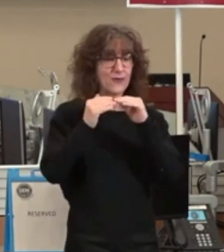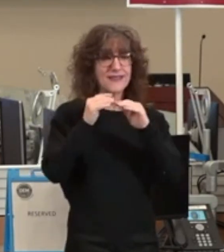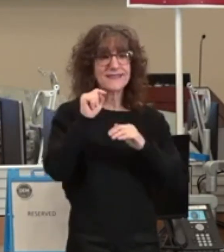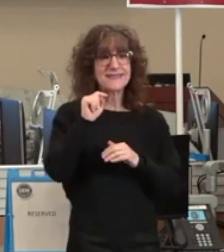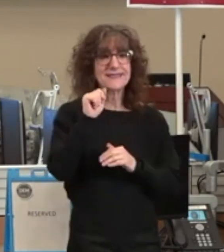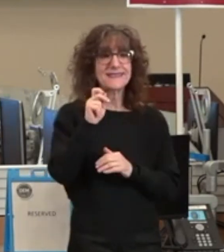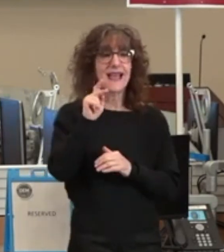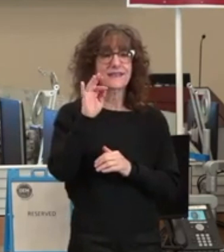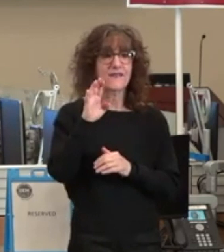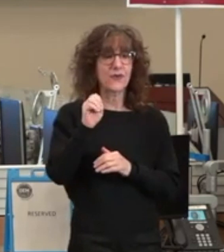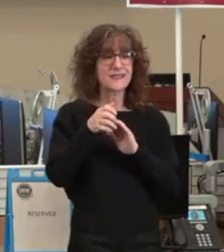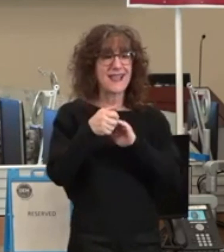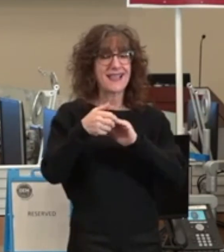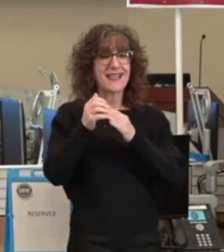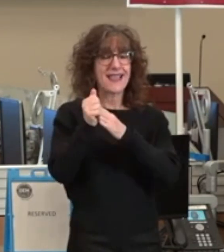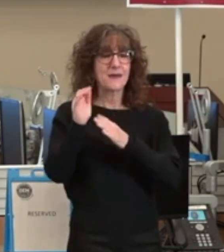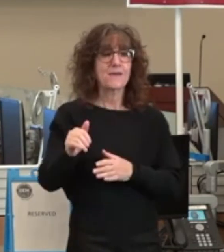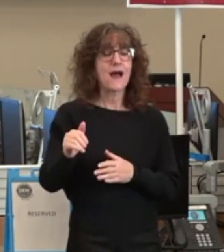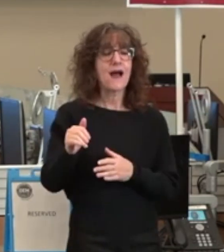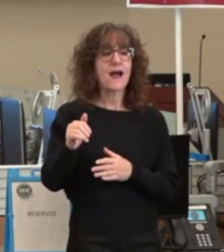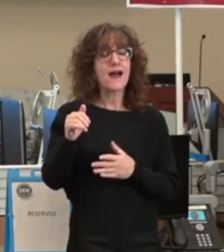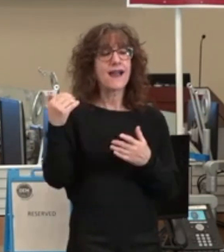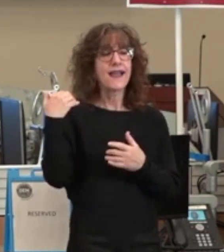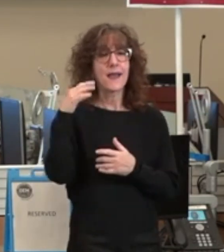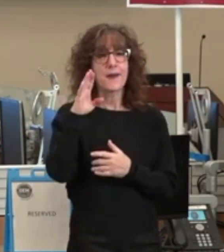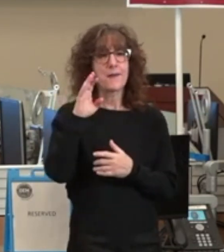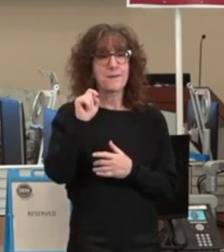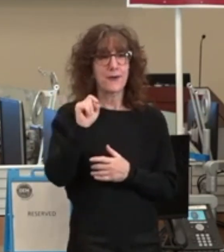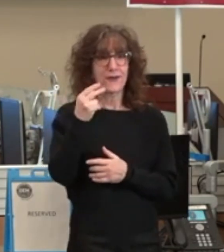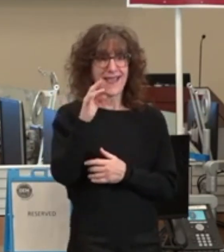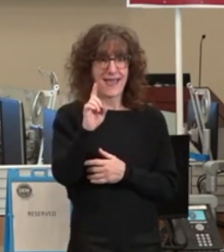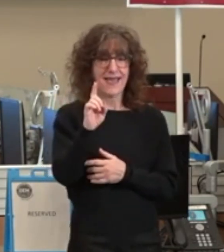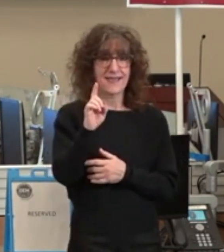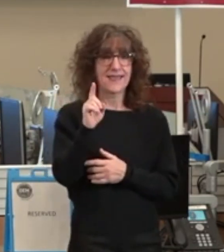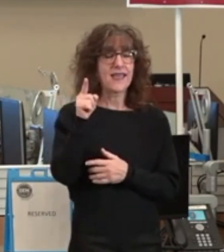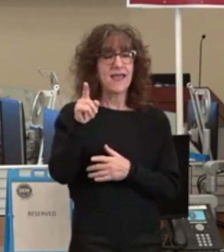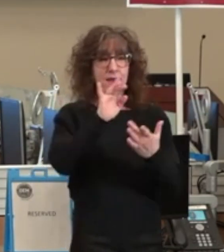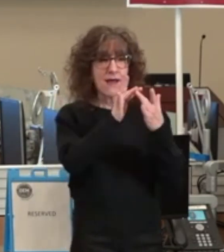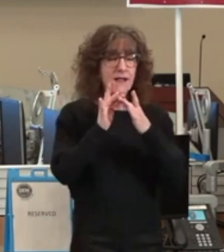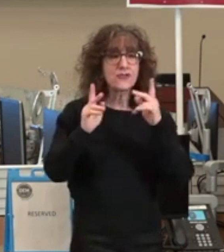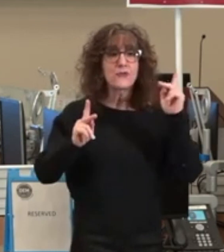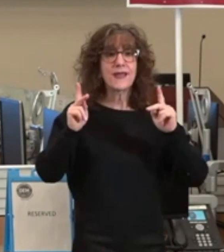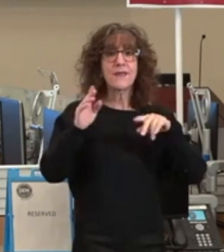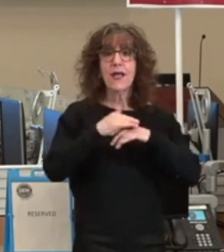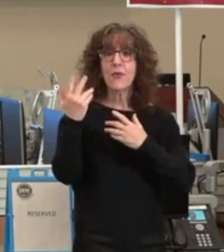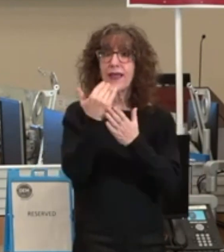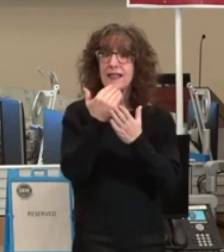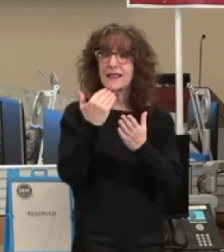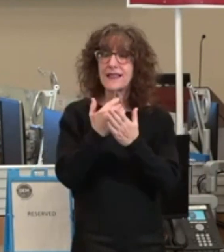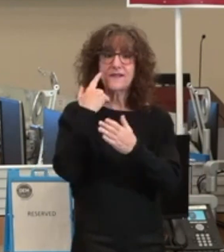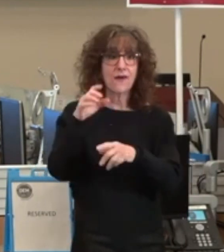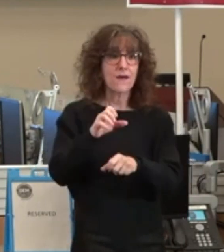Force, led by Brigadier General Burkhead, who's been a tremendous partner, has been reaching out to people on our waiting list to